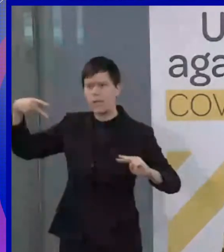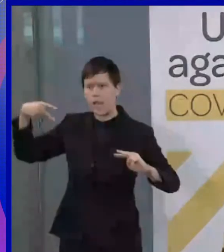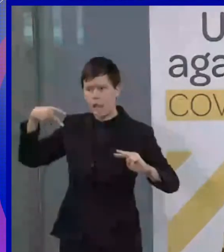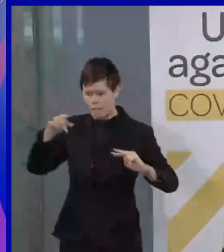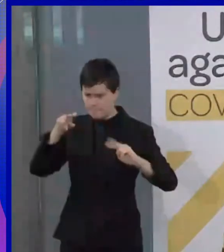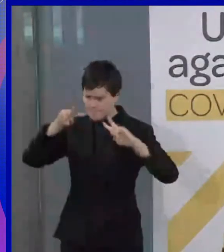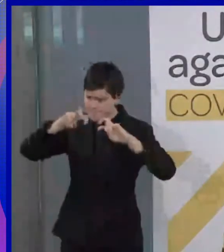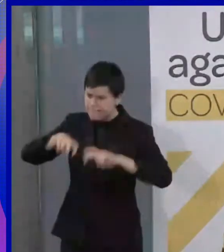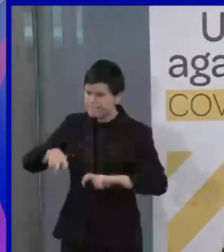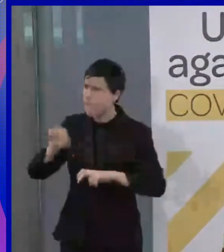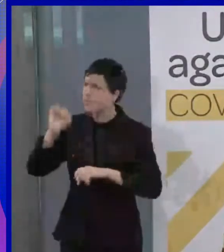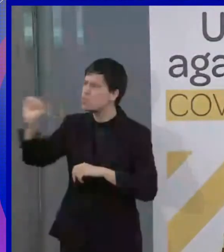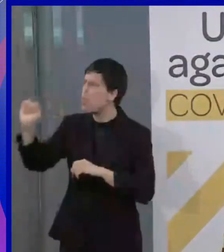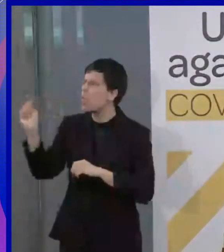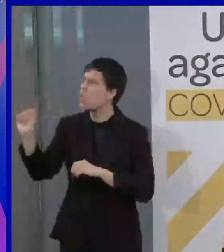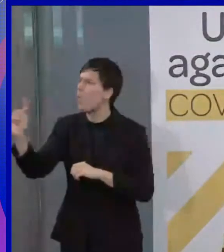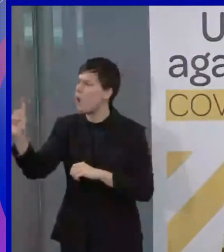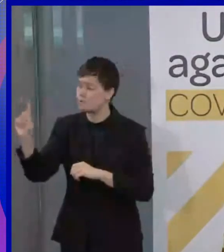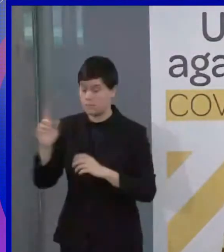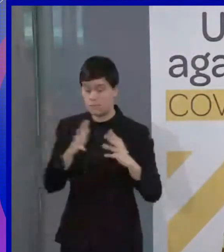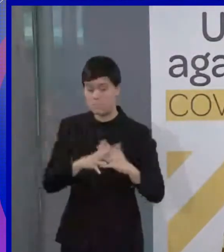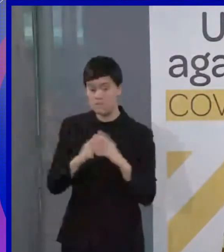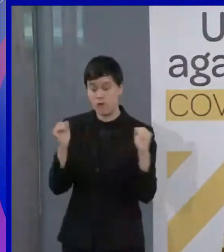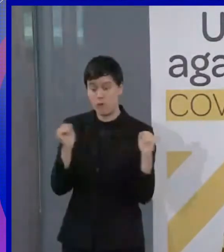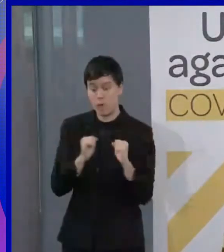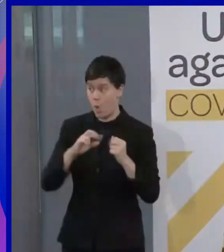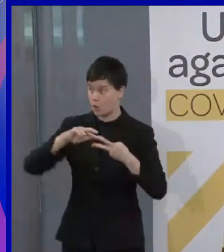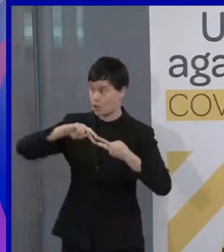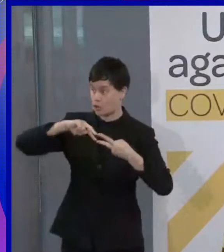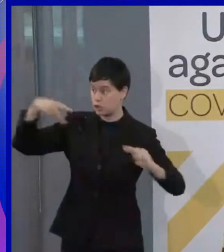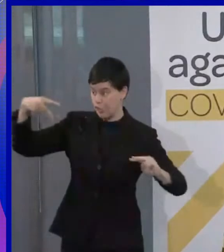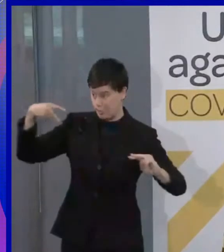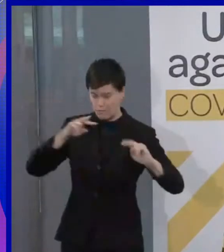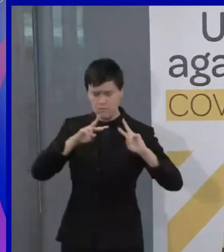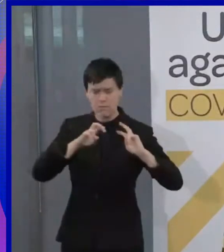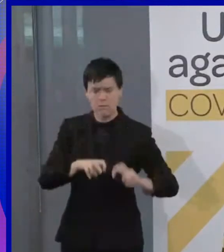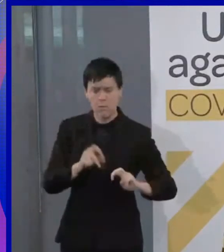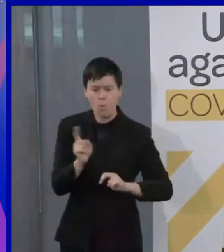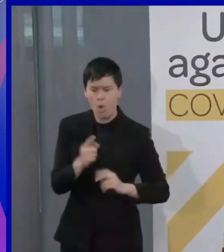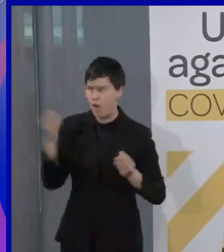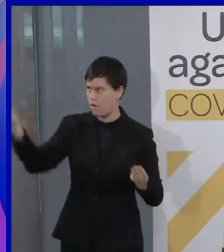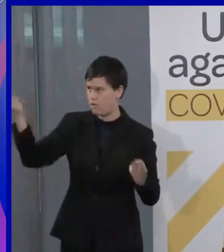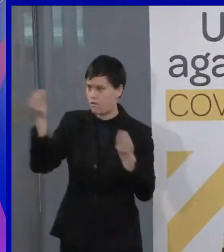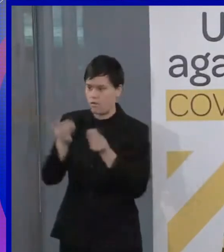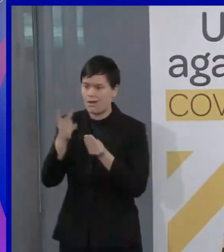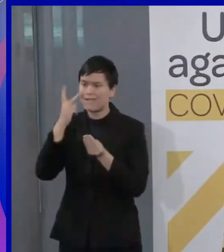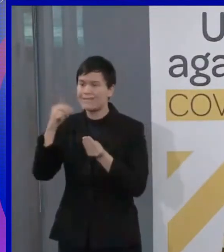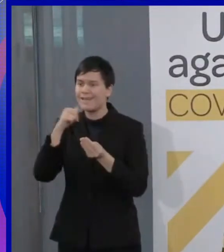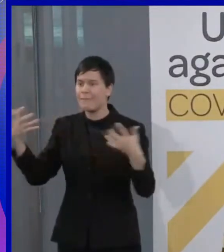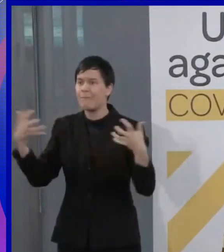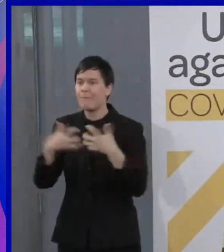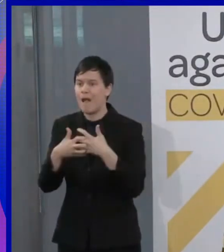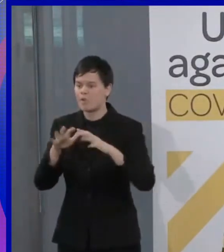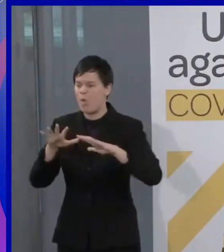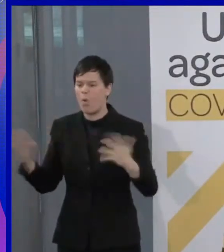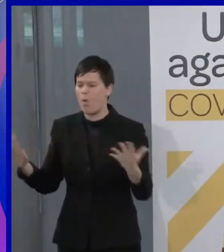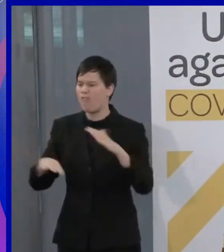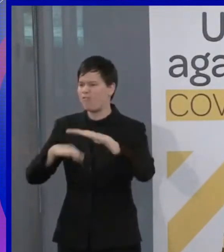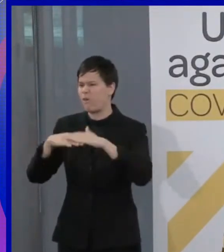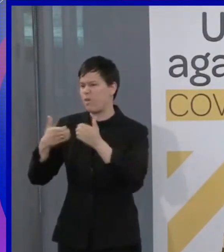piece in the puzzle that will help us possibly rule in and also possibly rule out whether there is a link there.